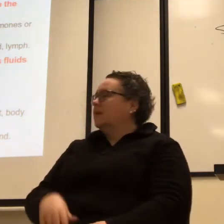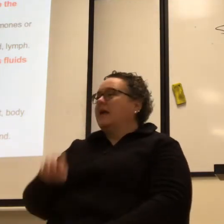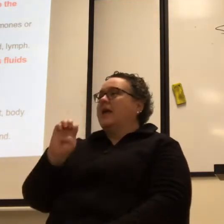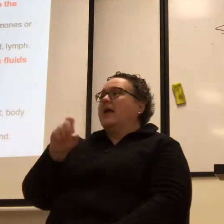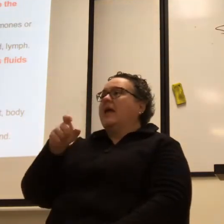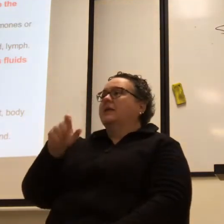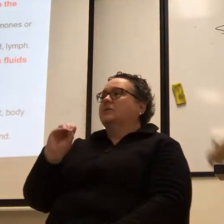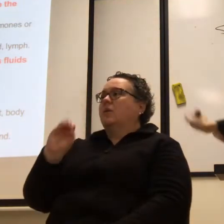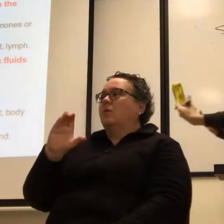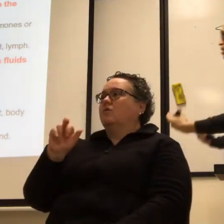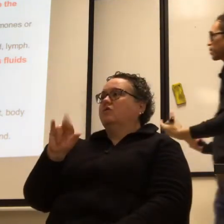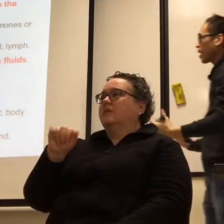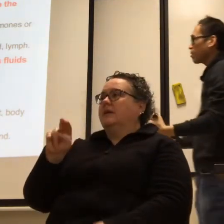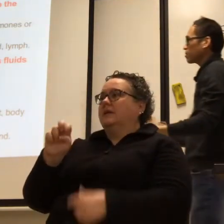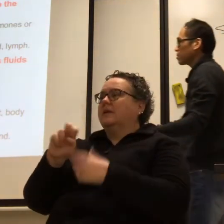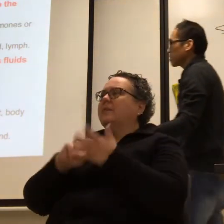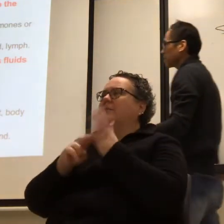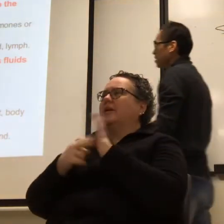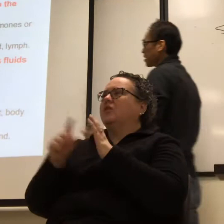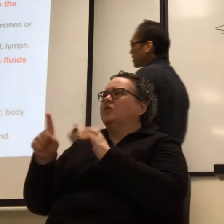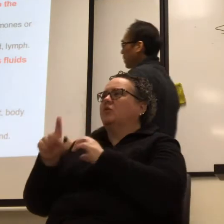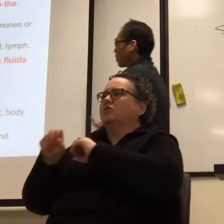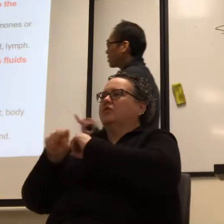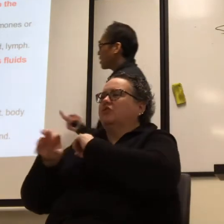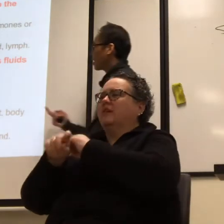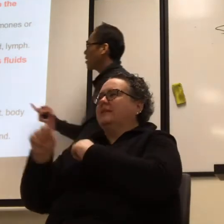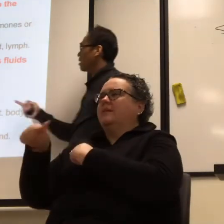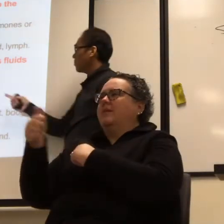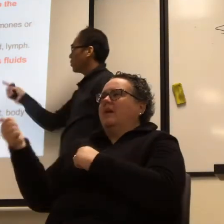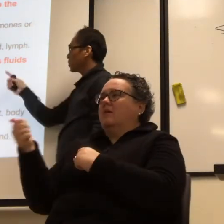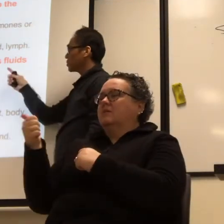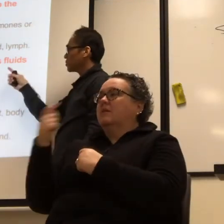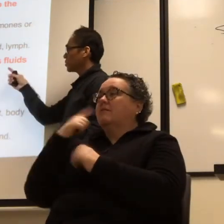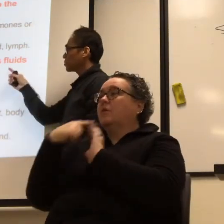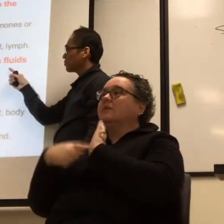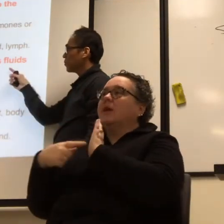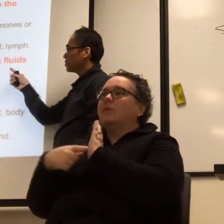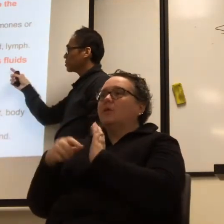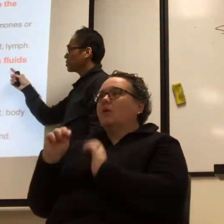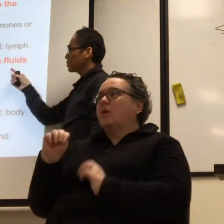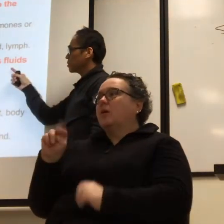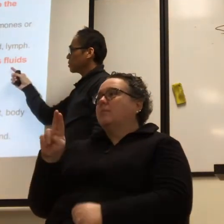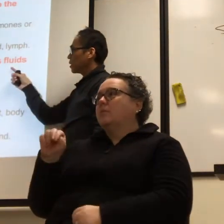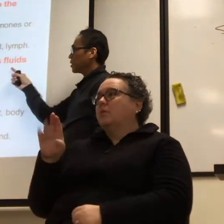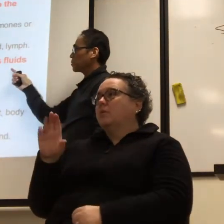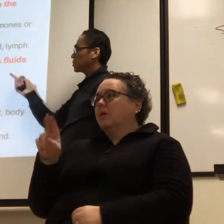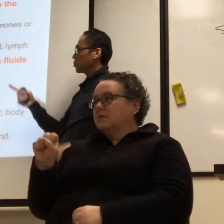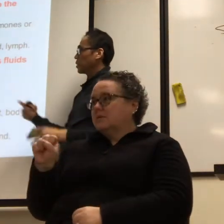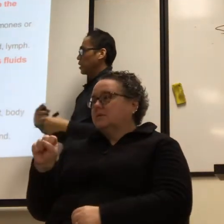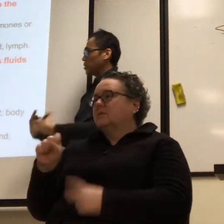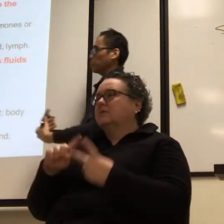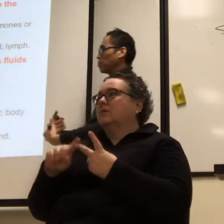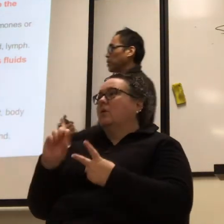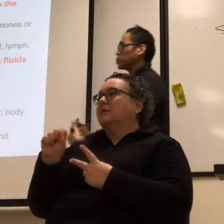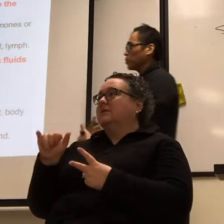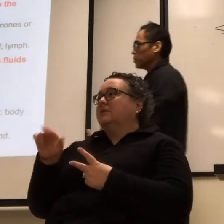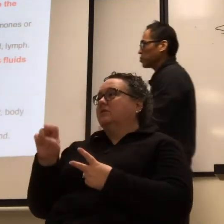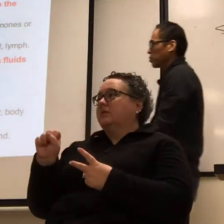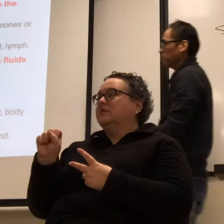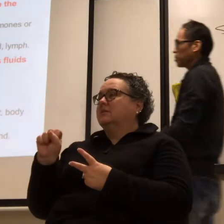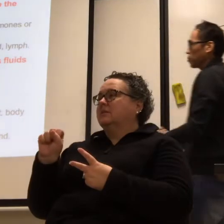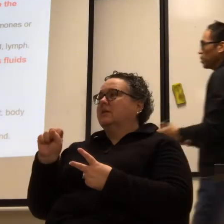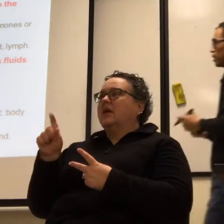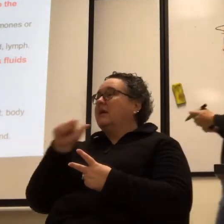Exocrine function means you secrete something else. And as an example, I say mucus or serous fluids, and you don't secrete it into the